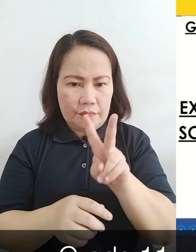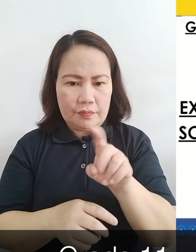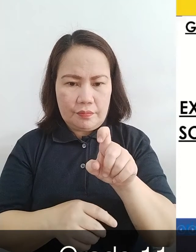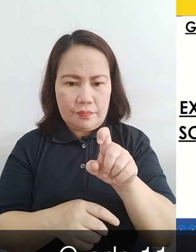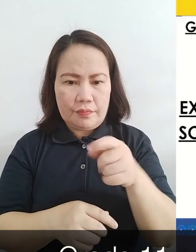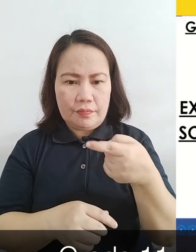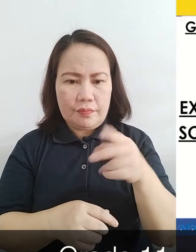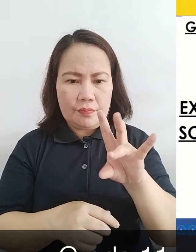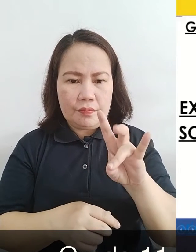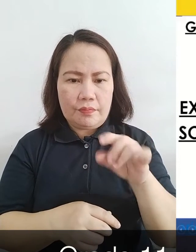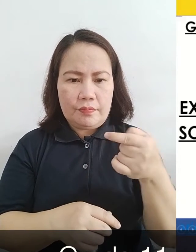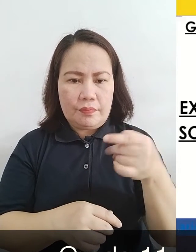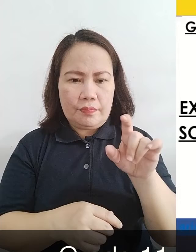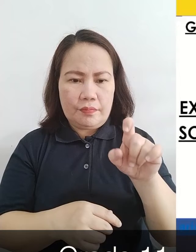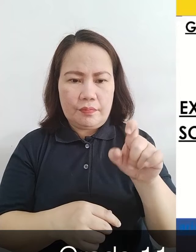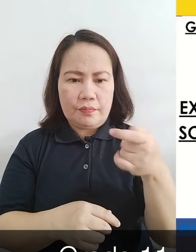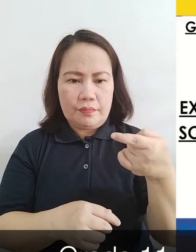10.